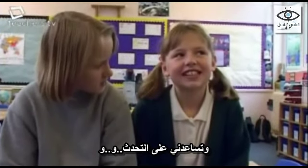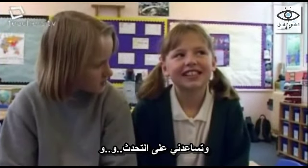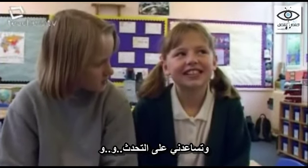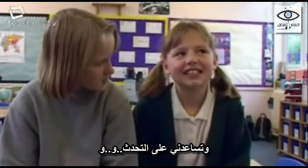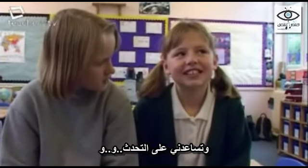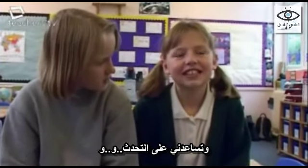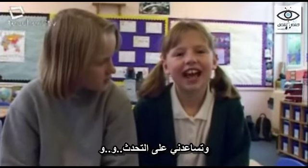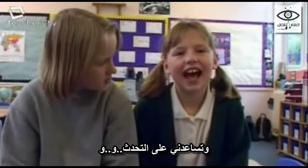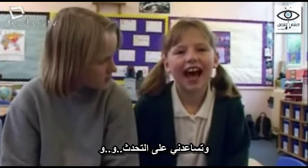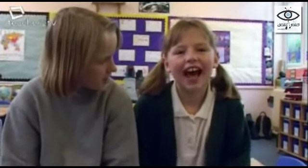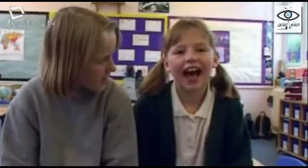And